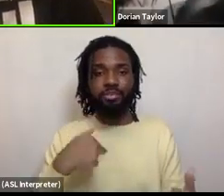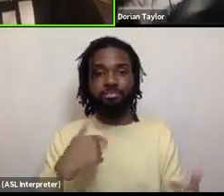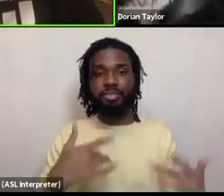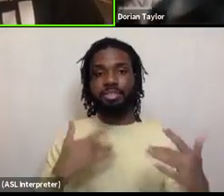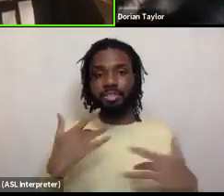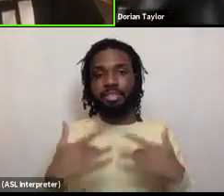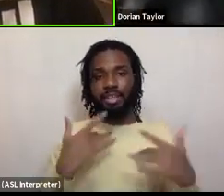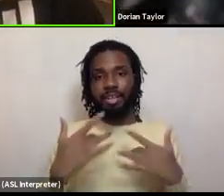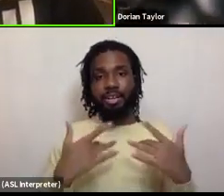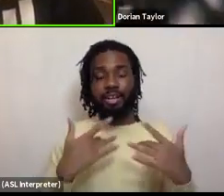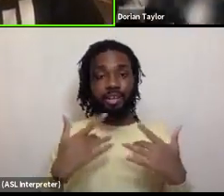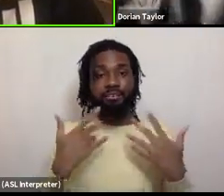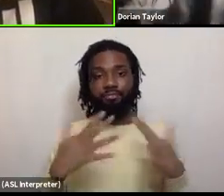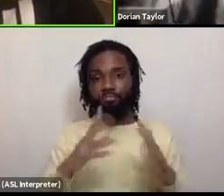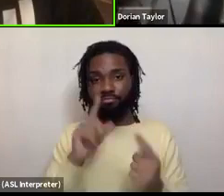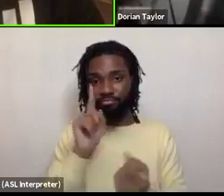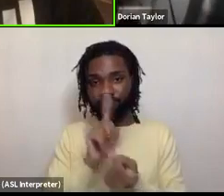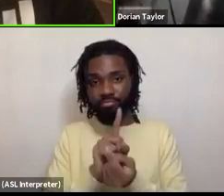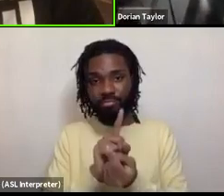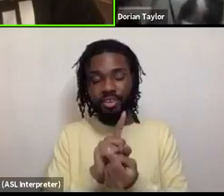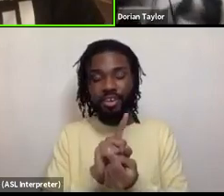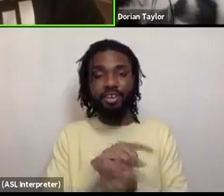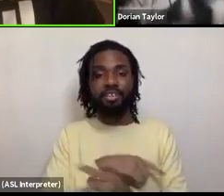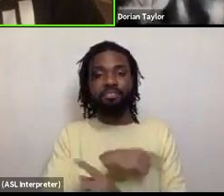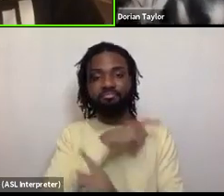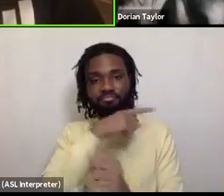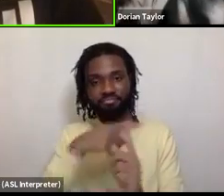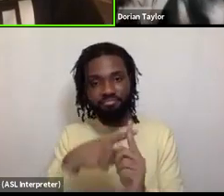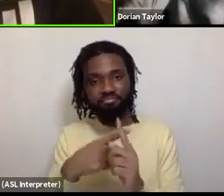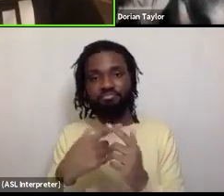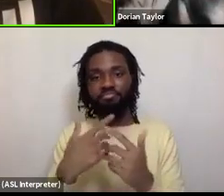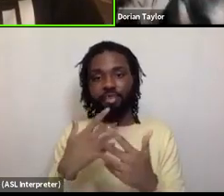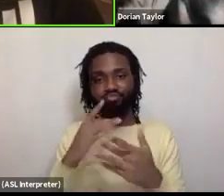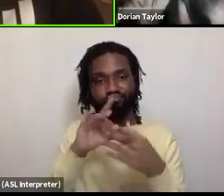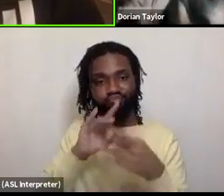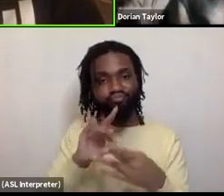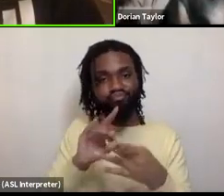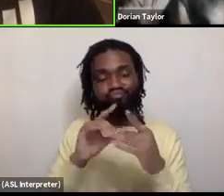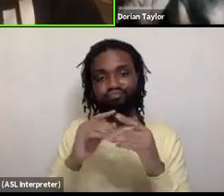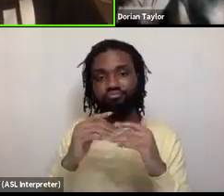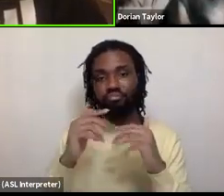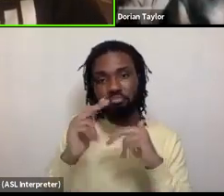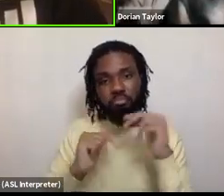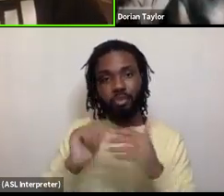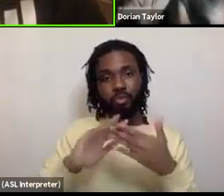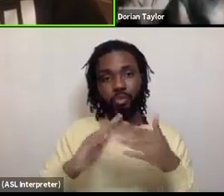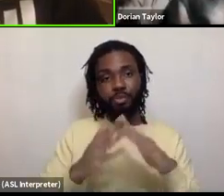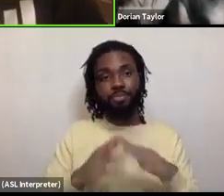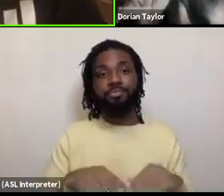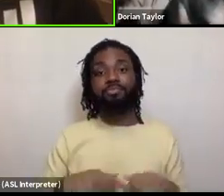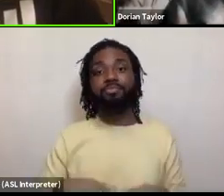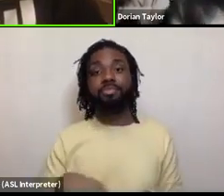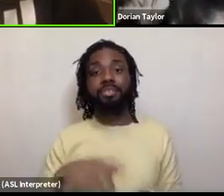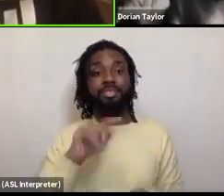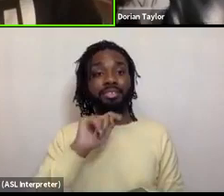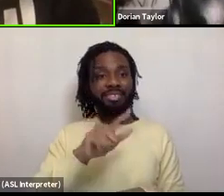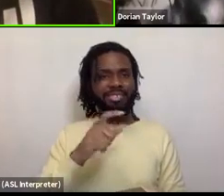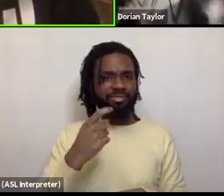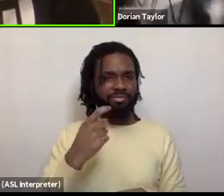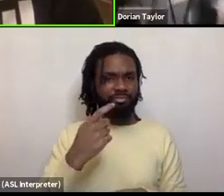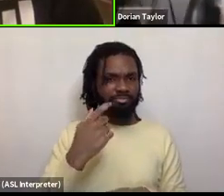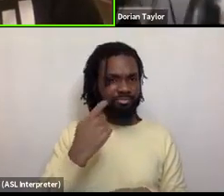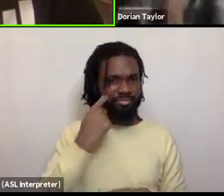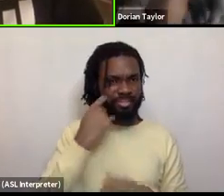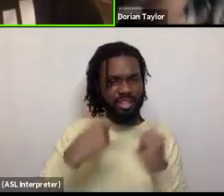to have met and excited to build community with Dorian. What TL was finishing on talking about the